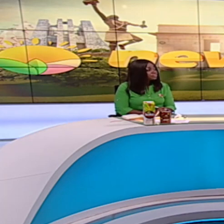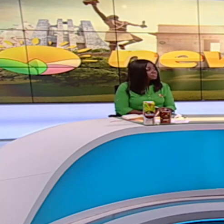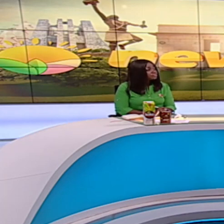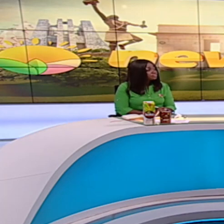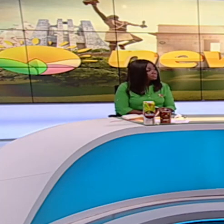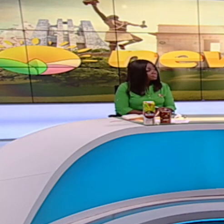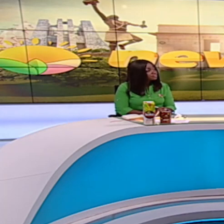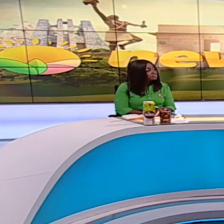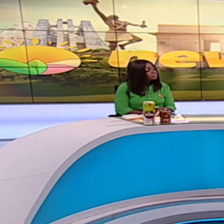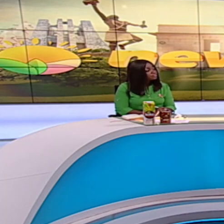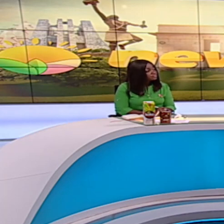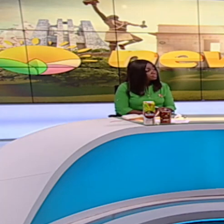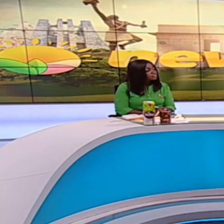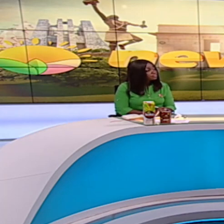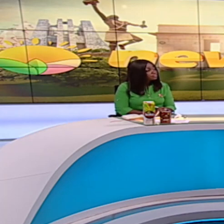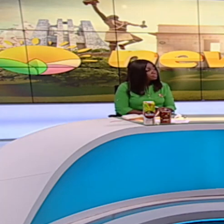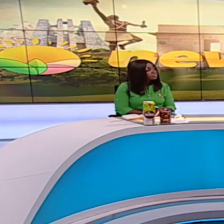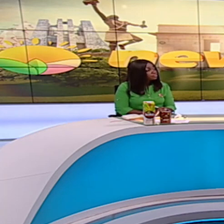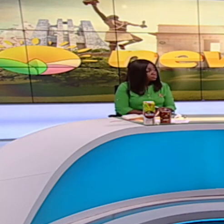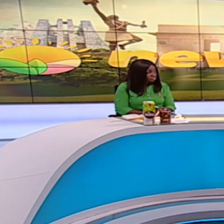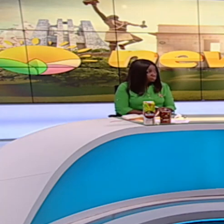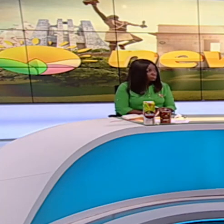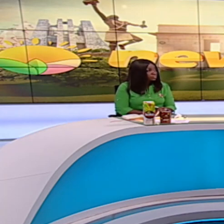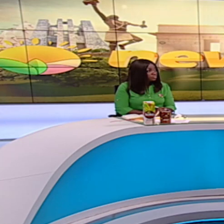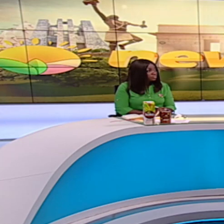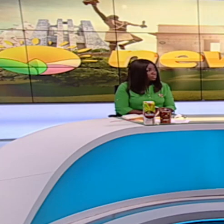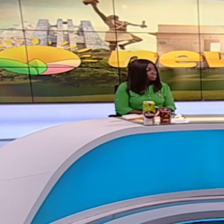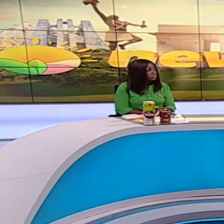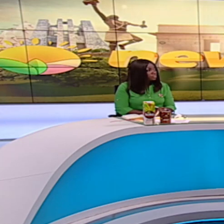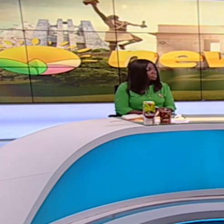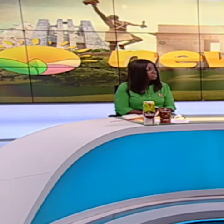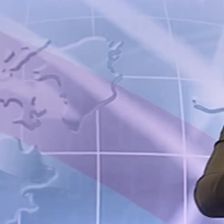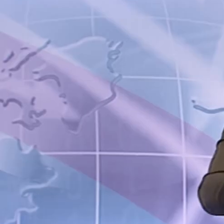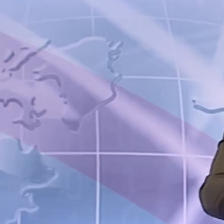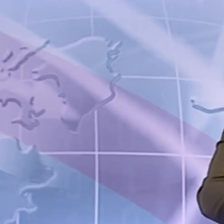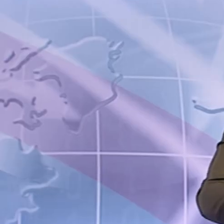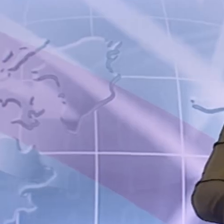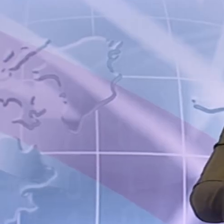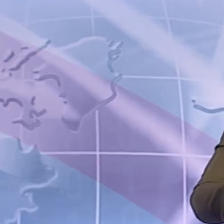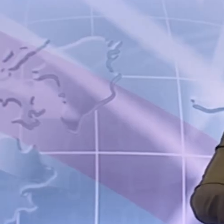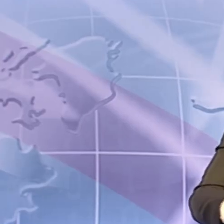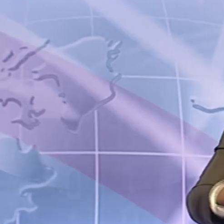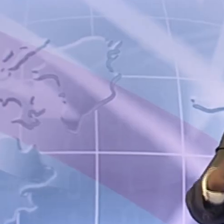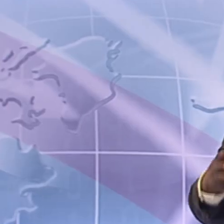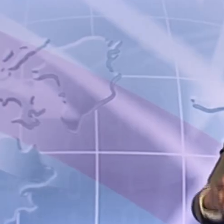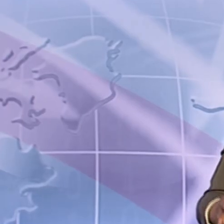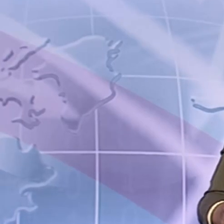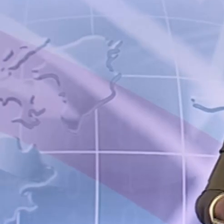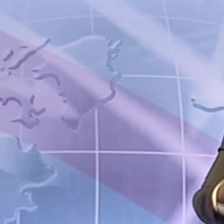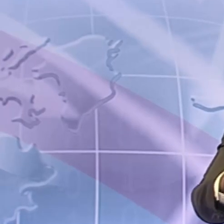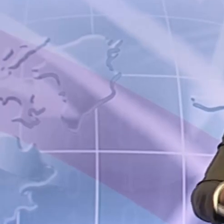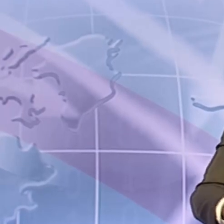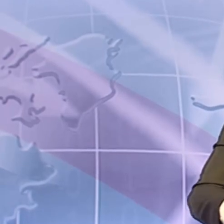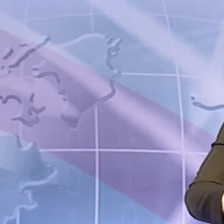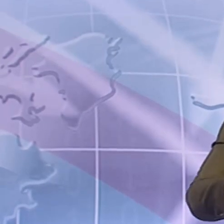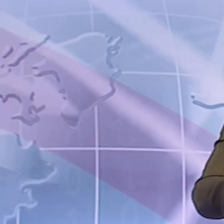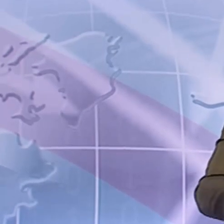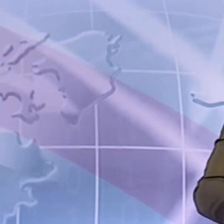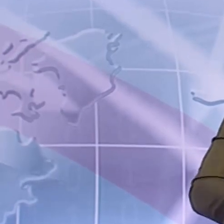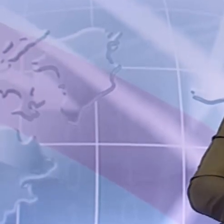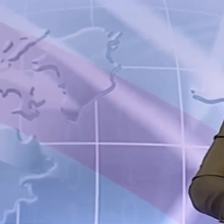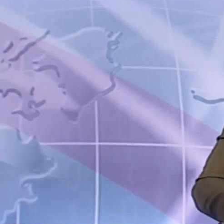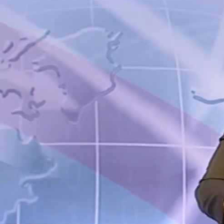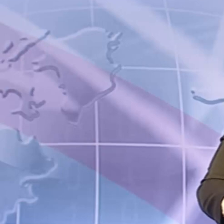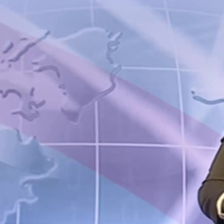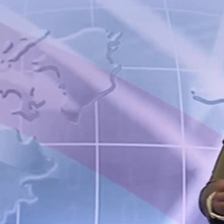that the emphasis consistently has been on the kayaye, that we have picked them up, we have tested their temperature, we have confirmed. You know, what about the